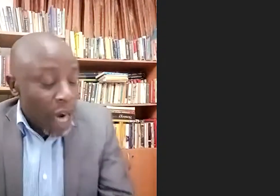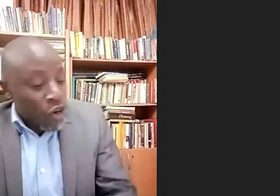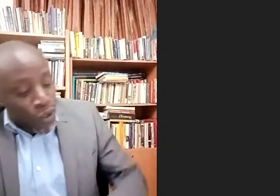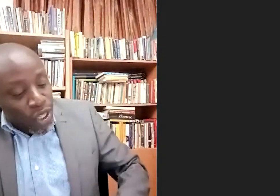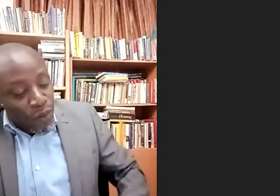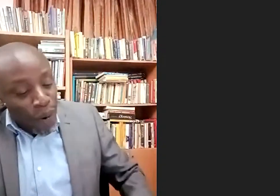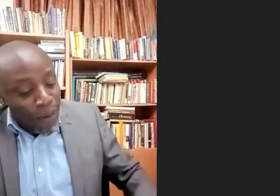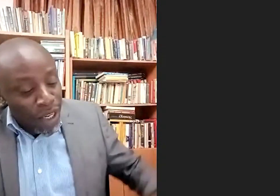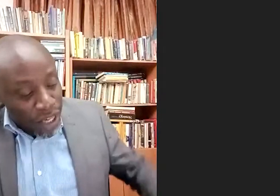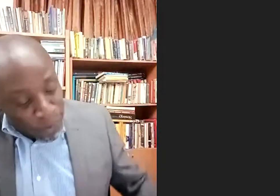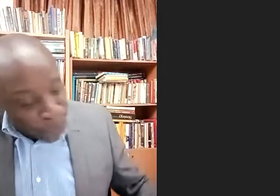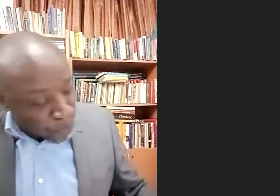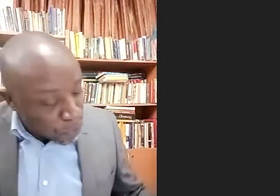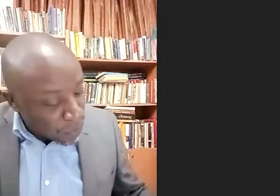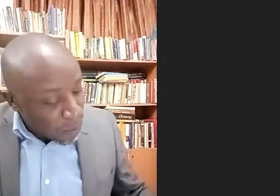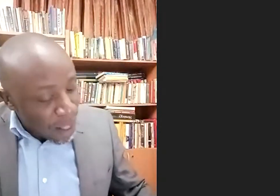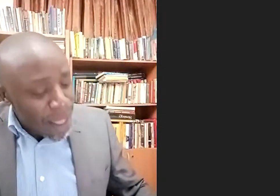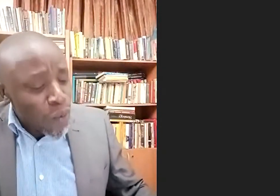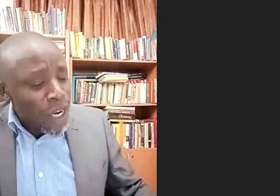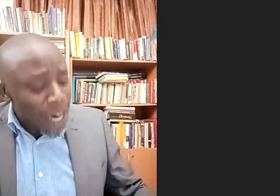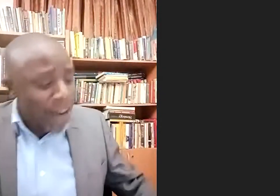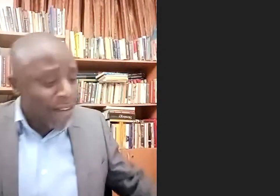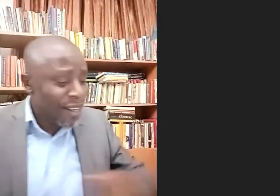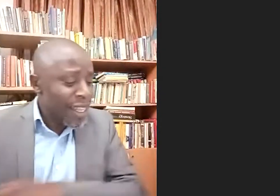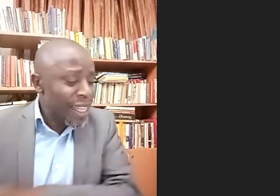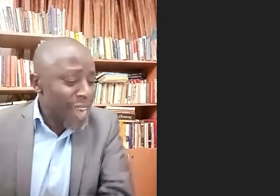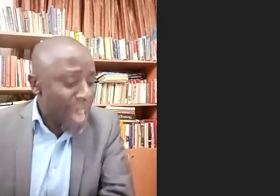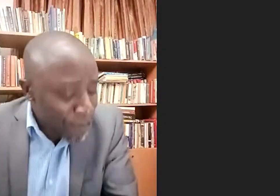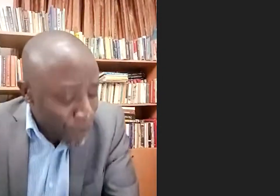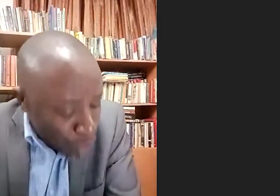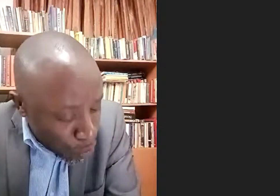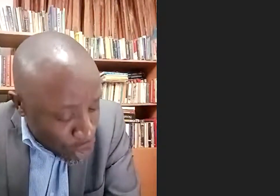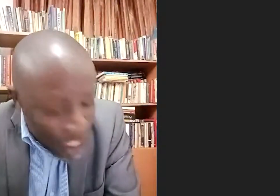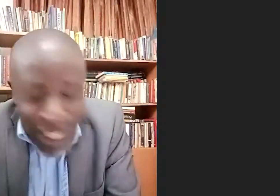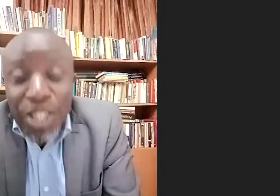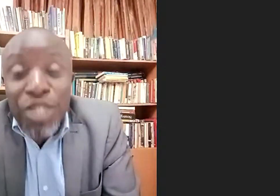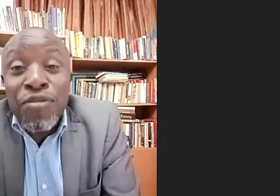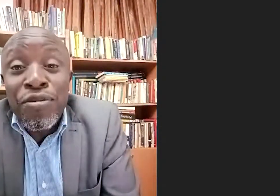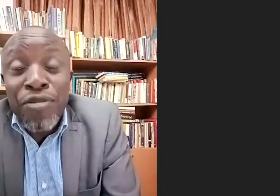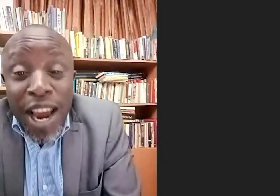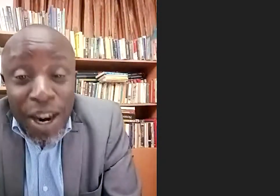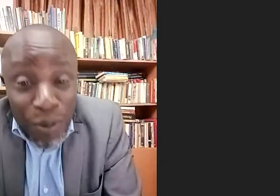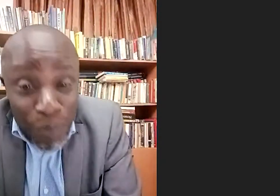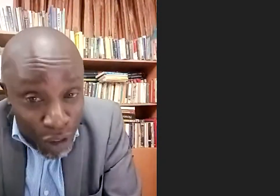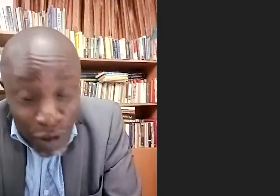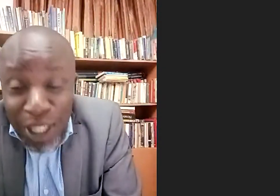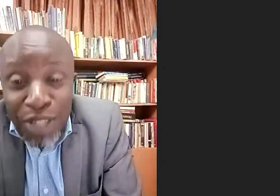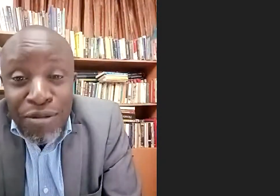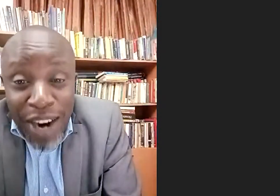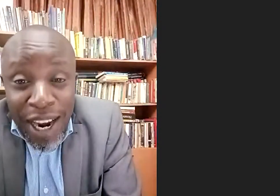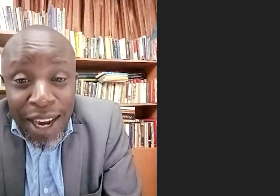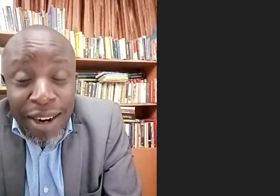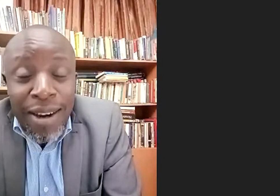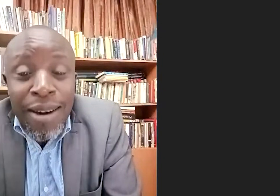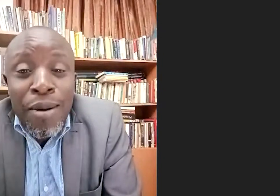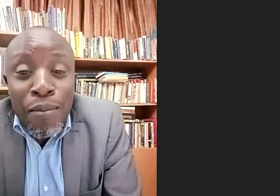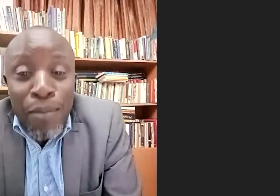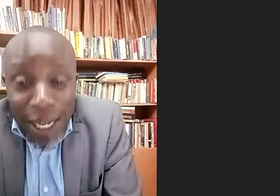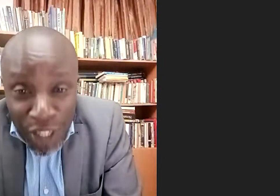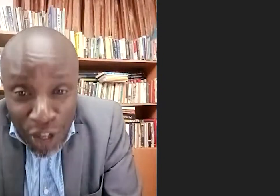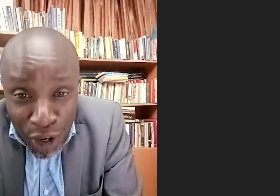spread across the Republic. Then we have the Nile Front Cottage. It's very beautiful. It's